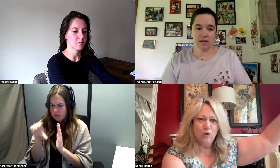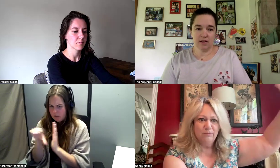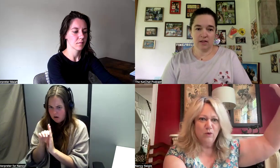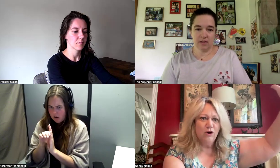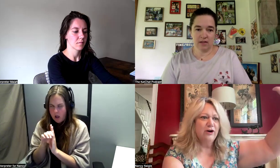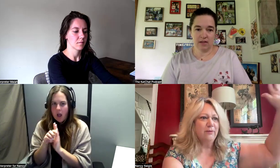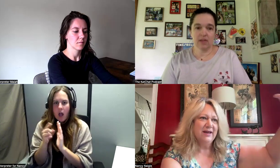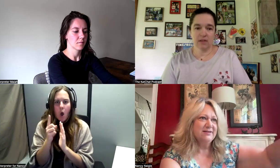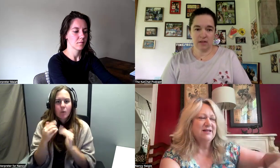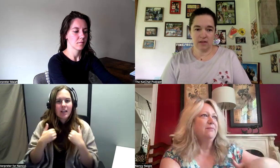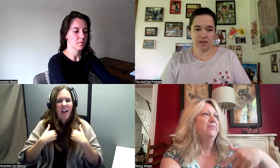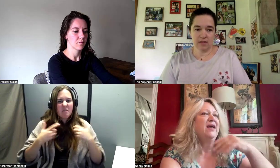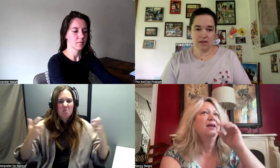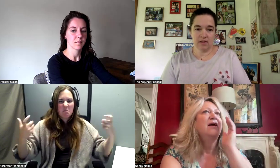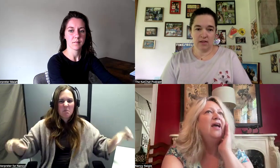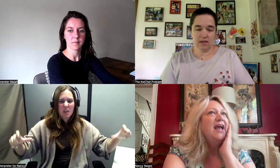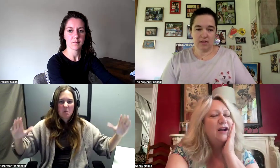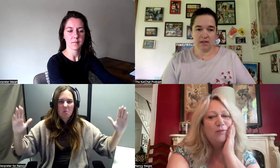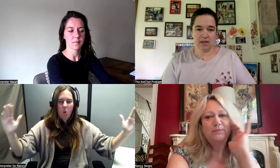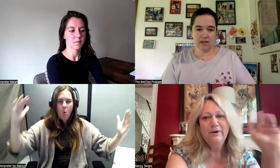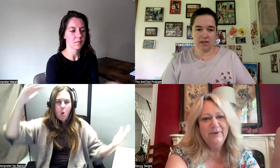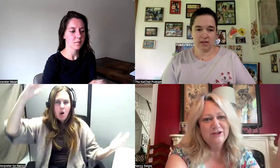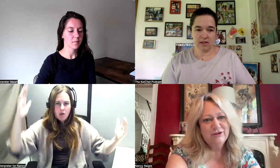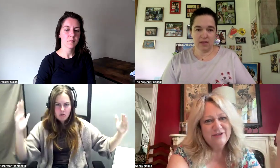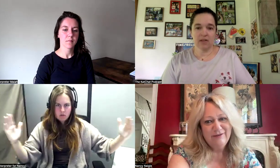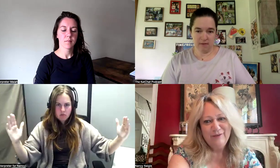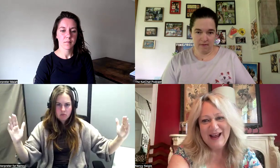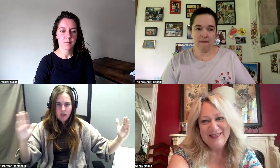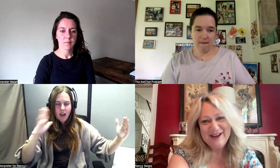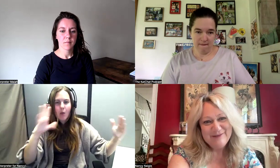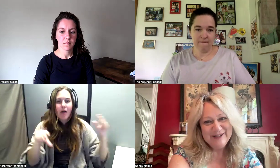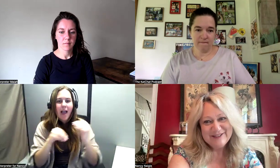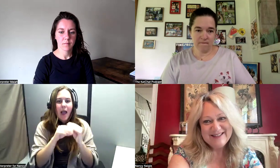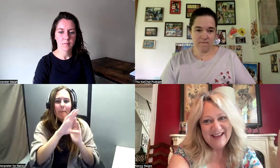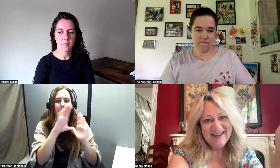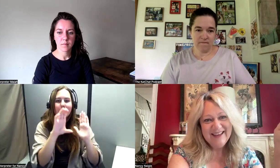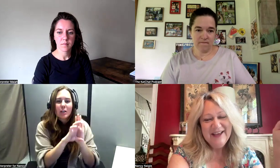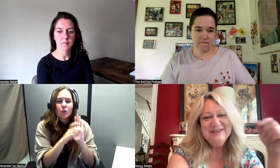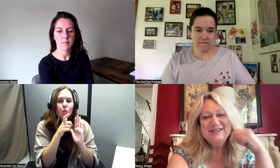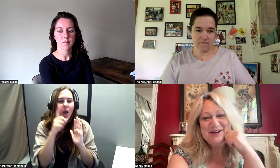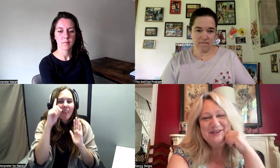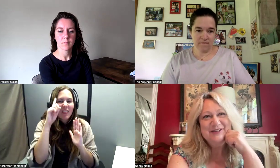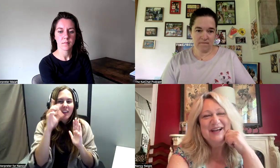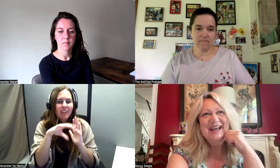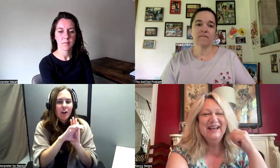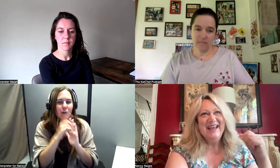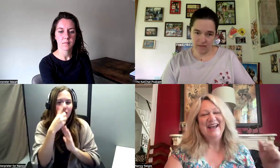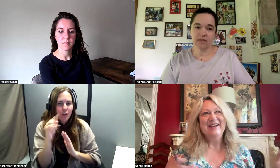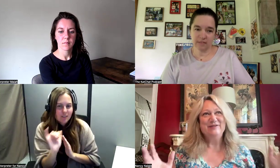foam core board or a big sticky thing, and I'll put pictures of what I think everybody looks like.